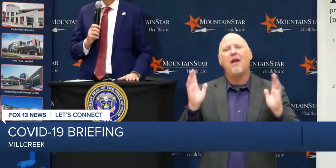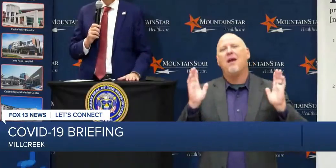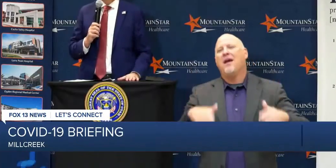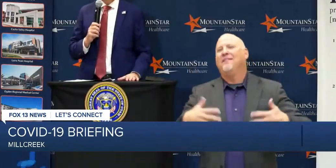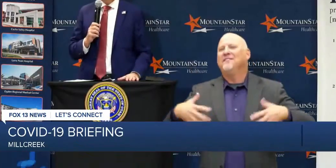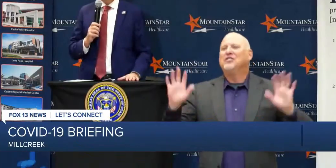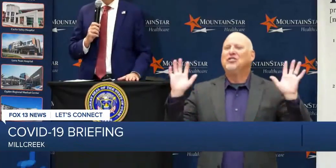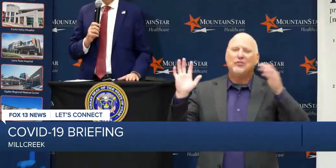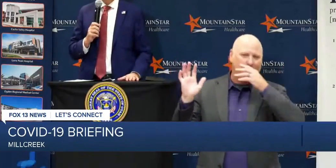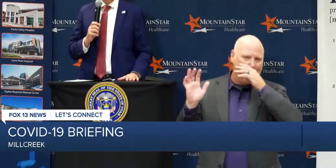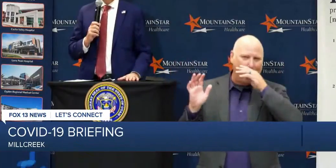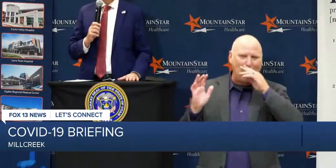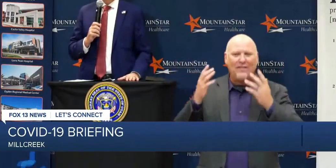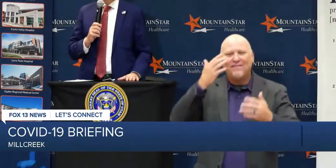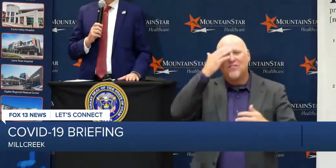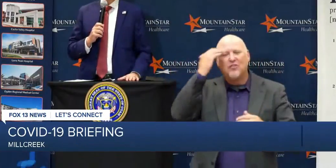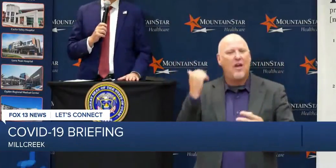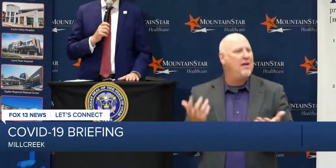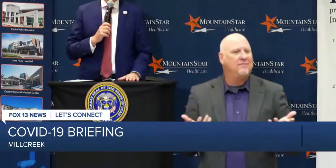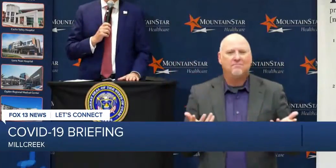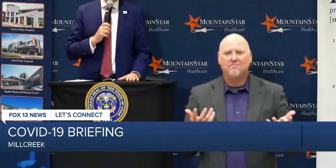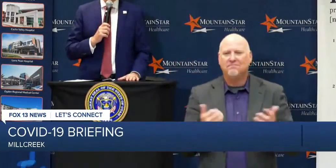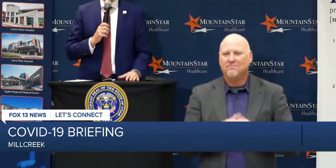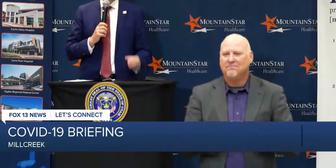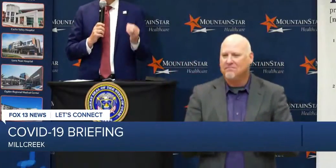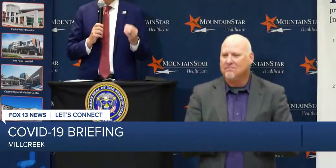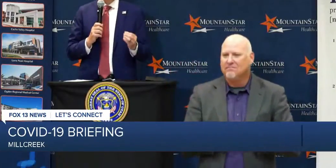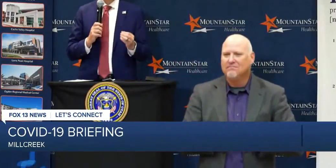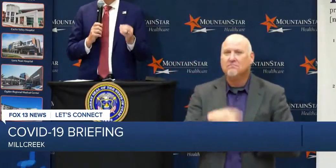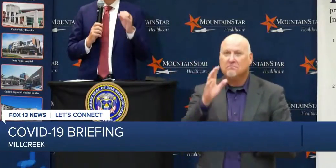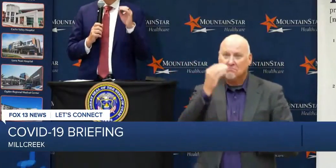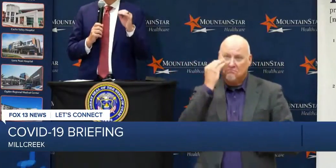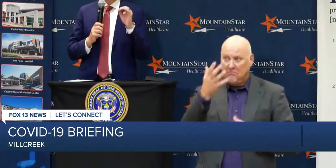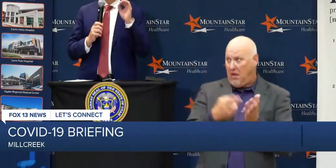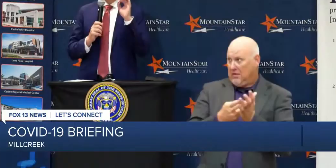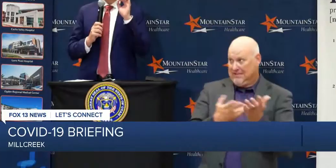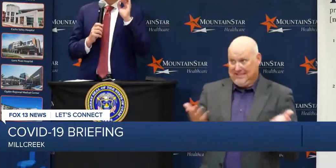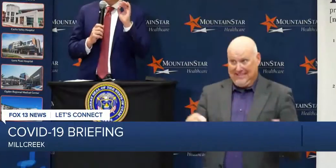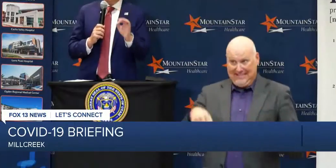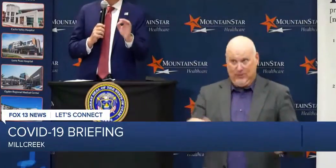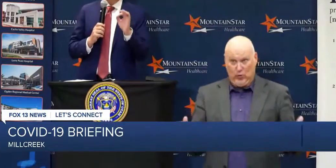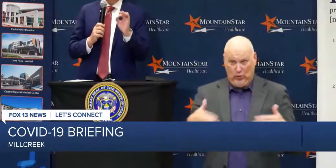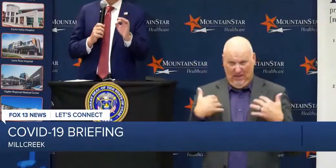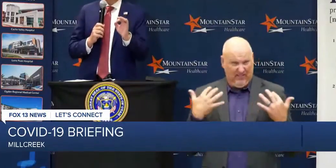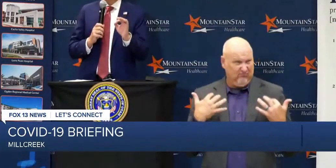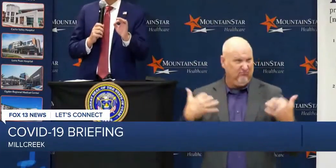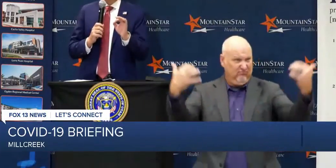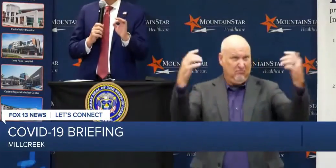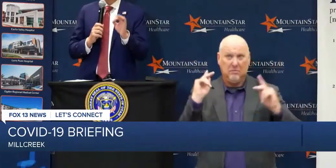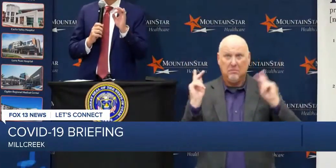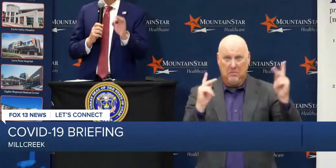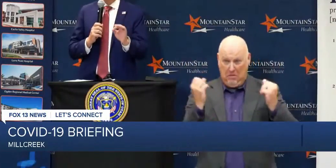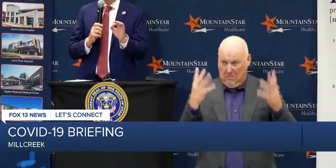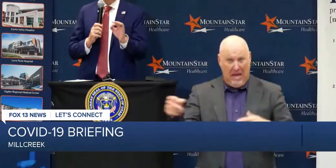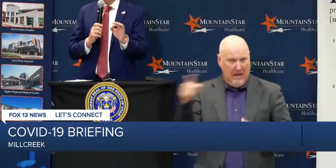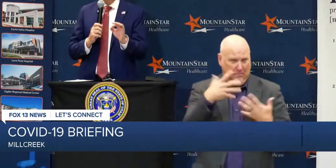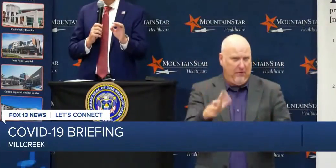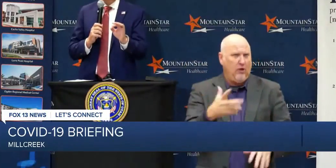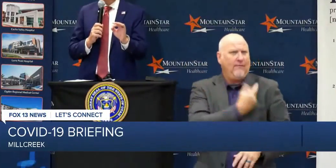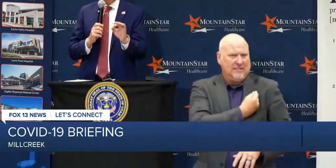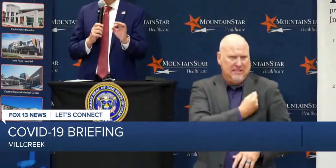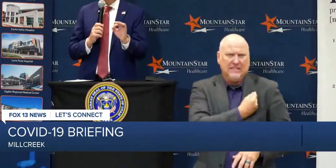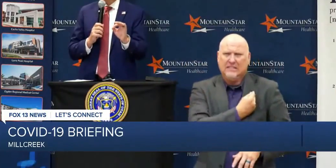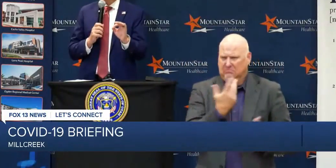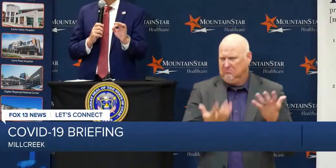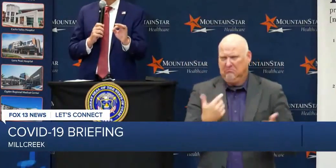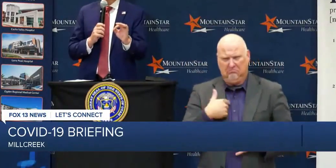safe. The reason you're asked to wear masks is that there is a small amount of breakthrough cases, still very, very